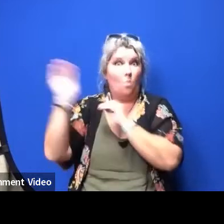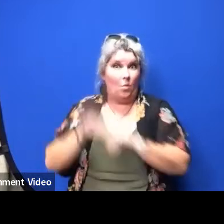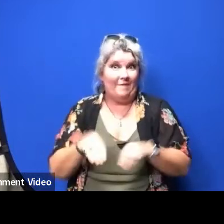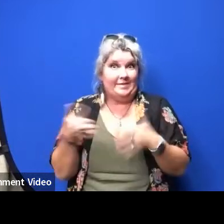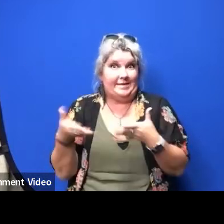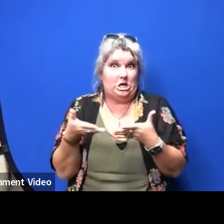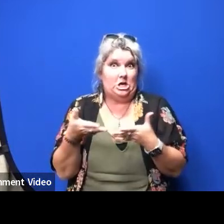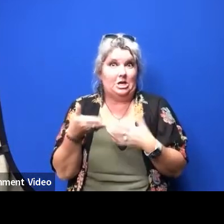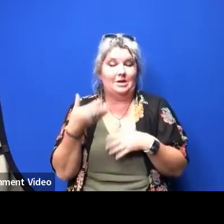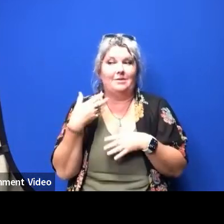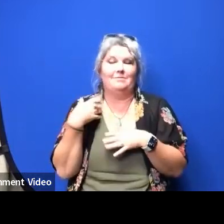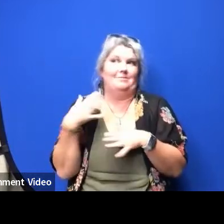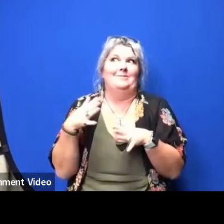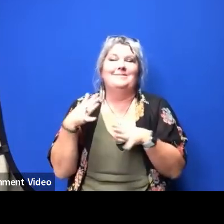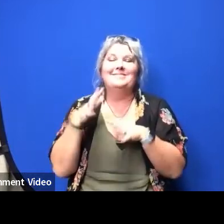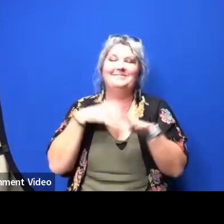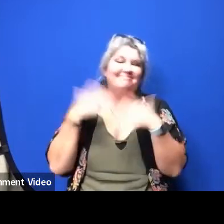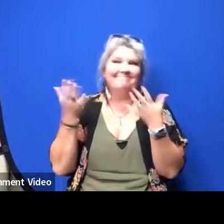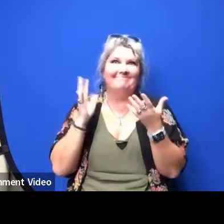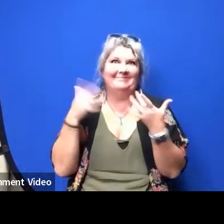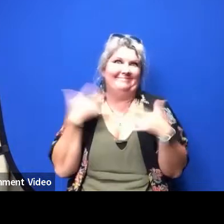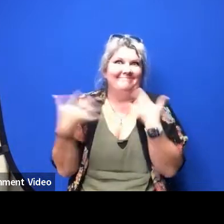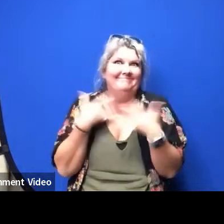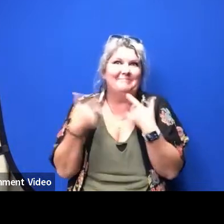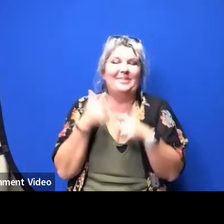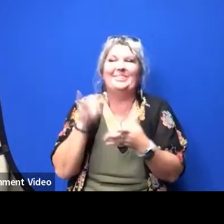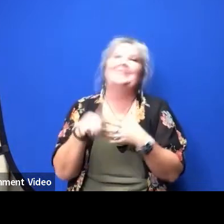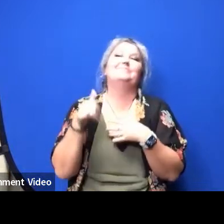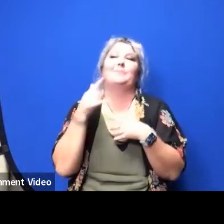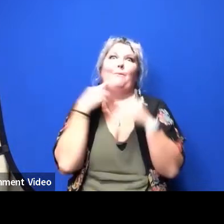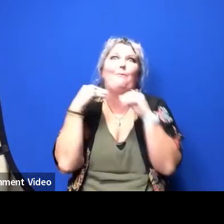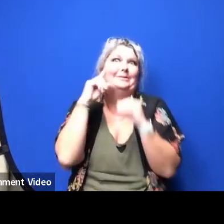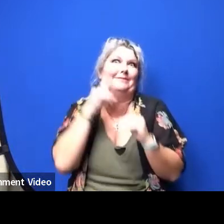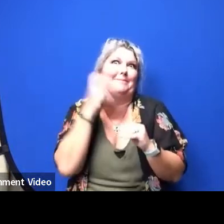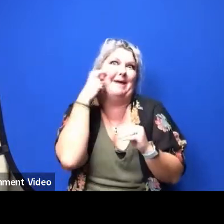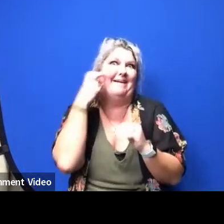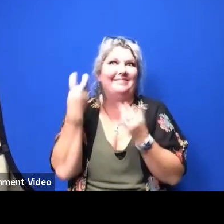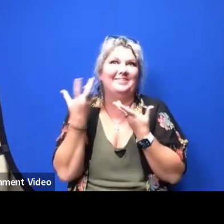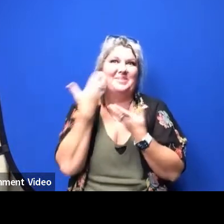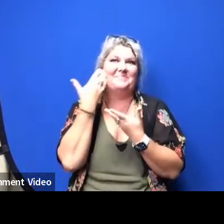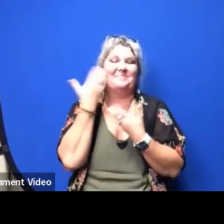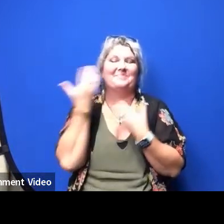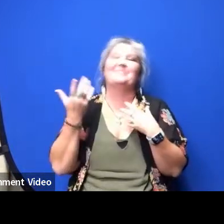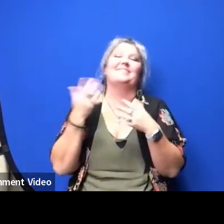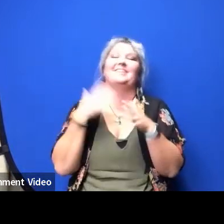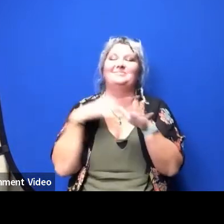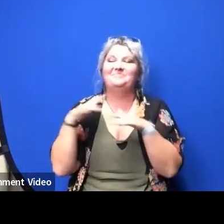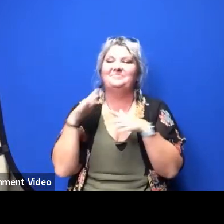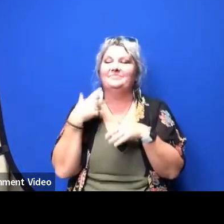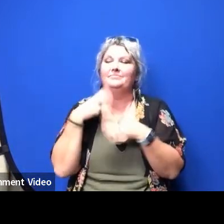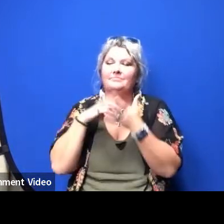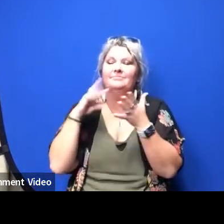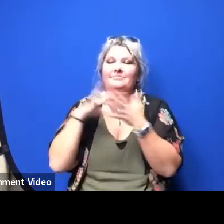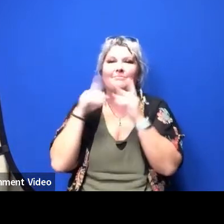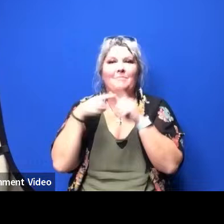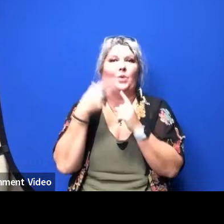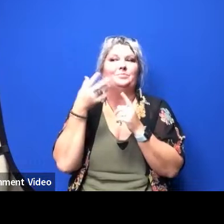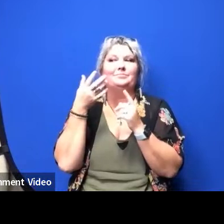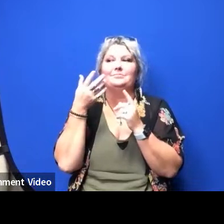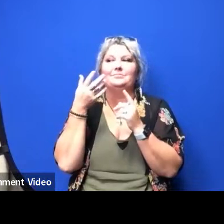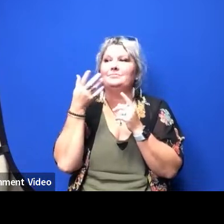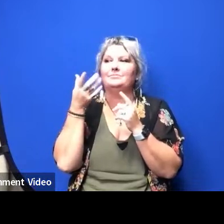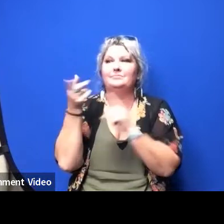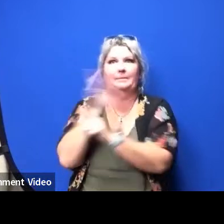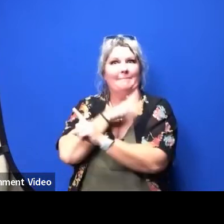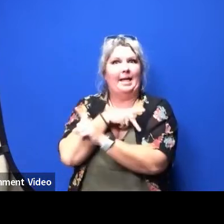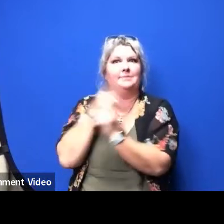Perry, moved to Tucson. And so we were really excited about that. We were excited to have more deafblind people